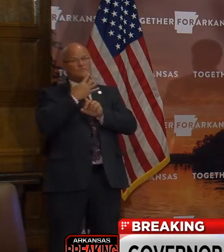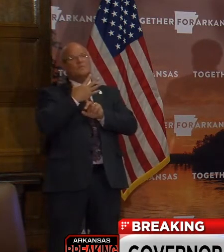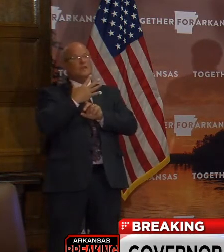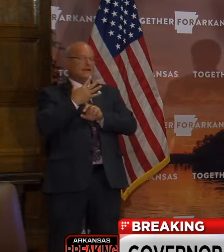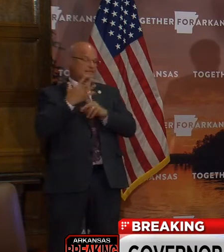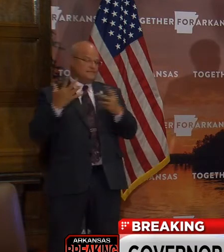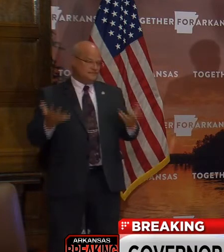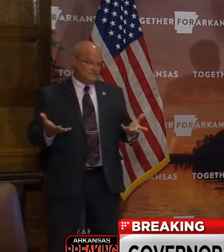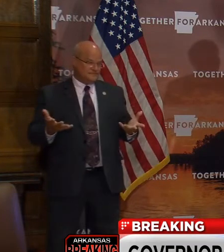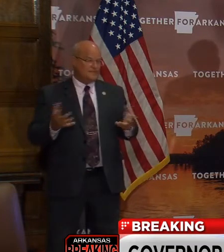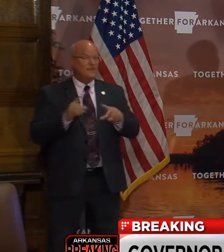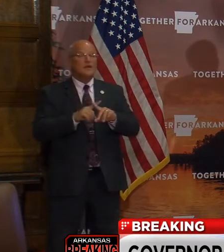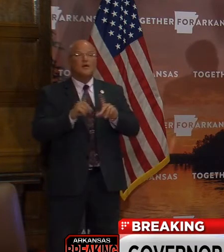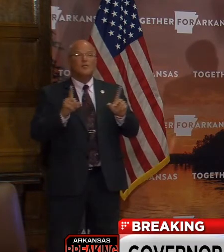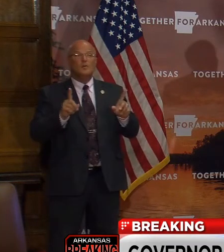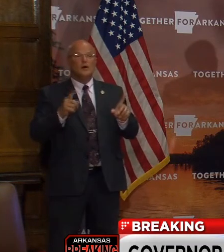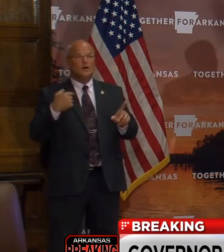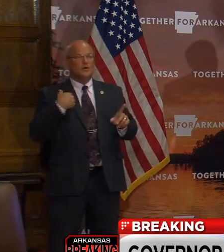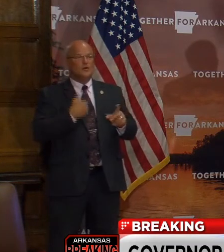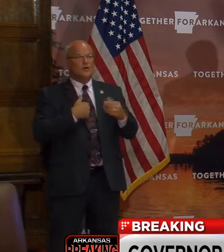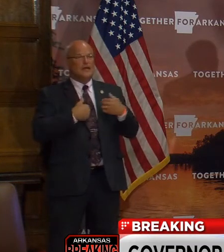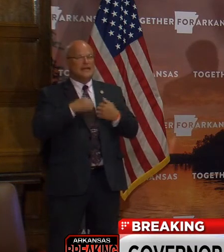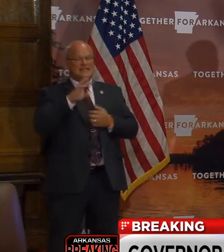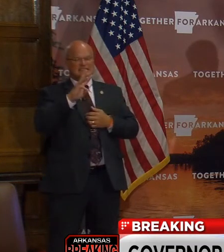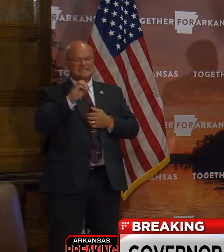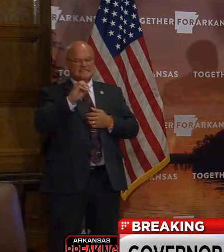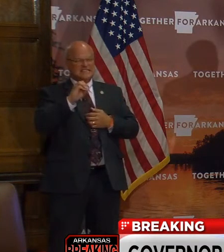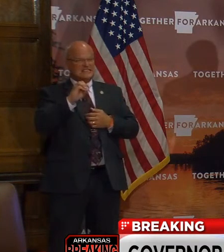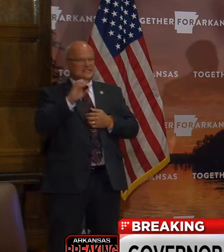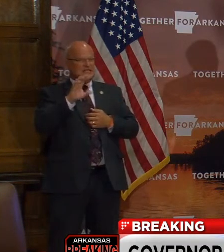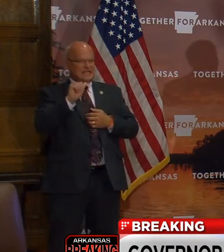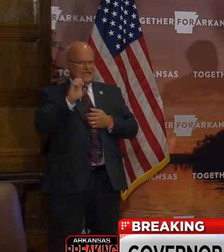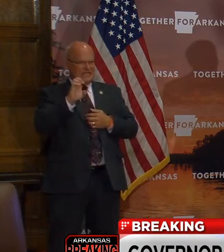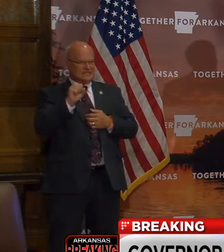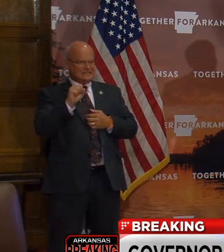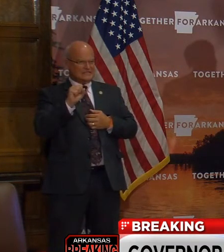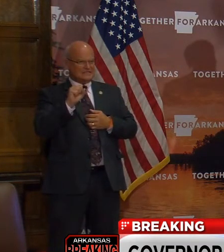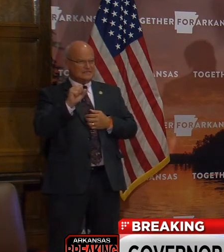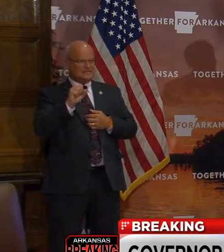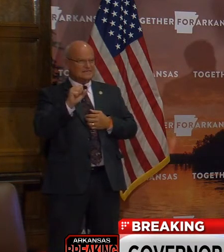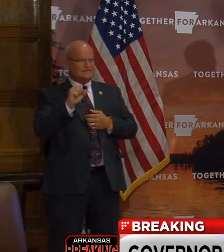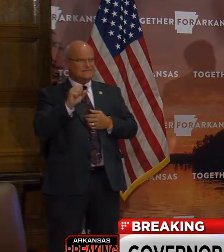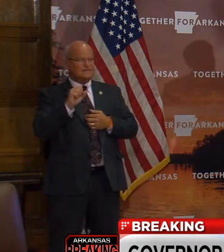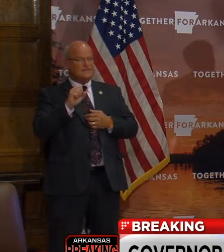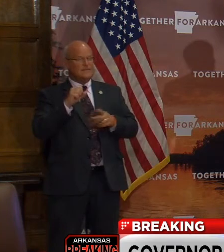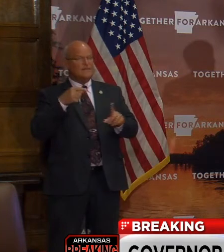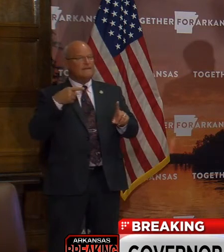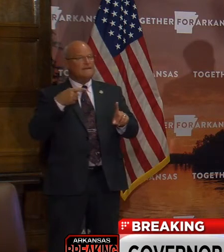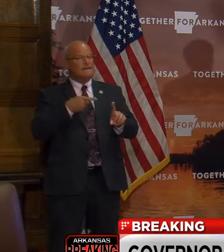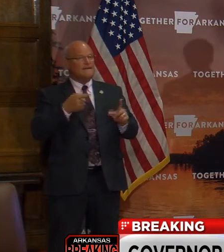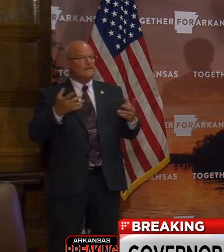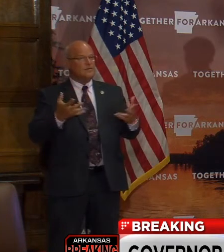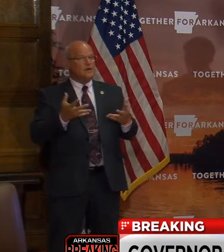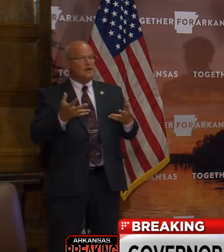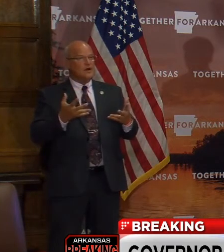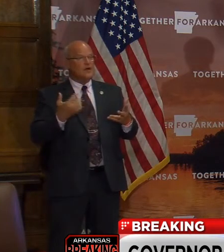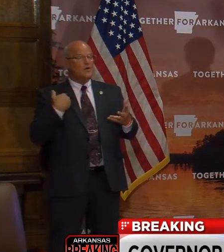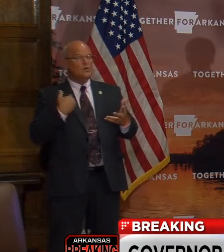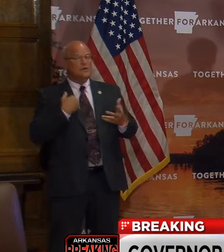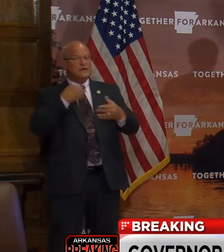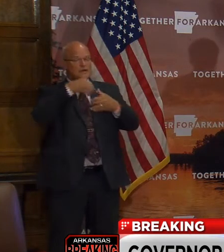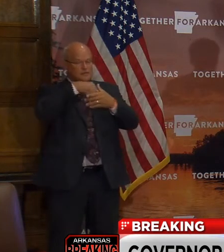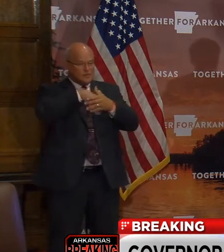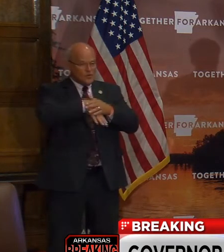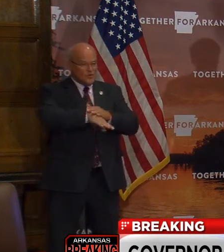fashion. But we had 60 some cases. And so the point being that as we move into